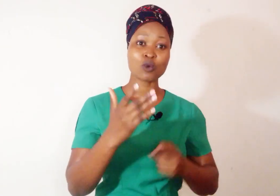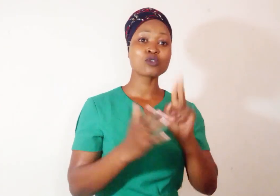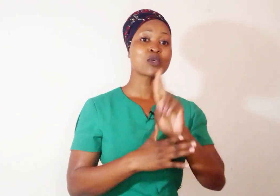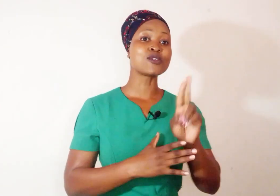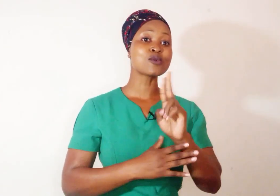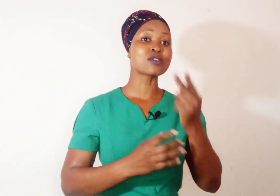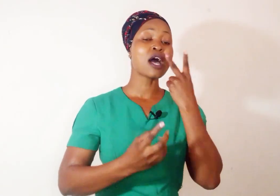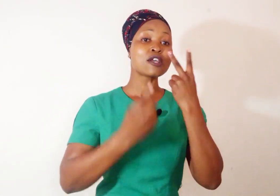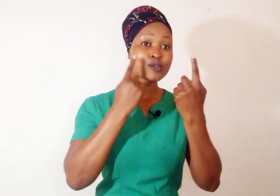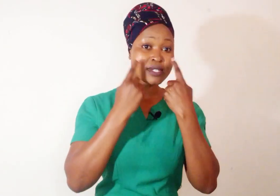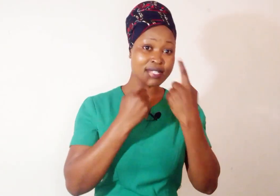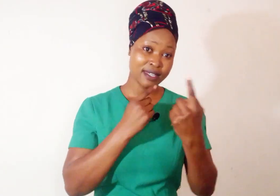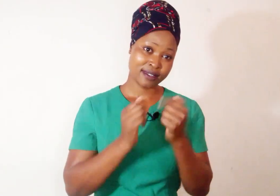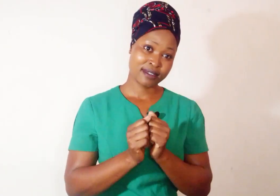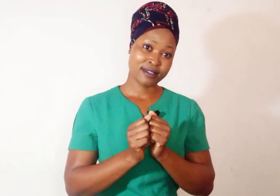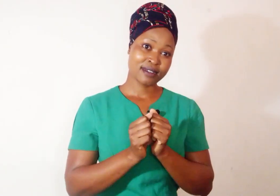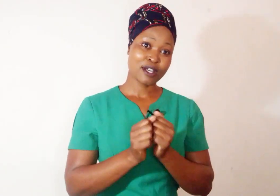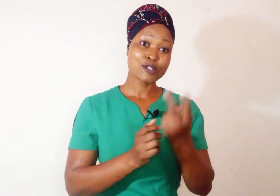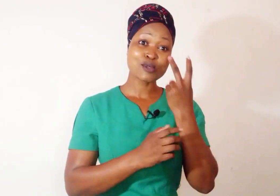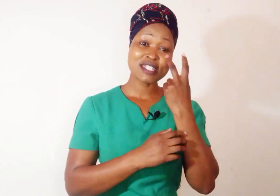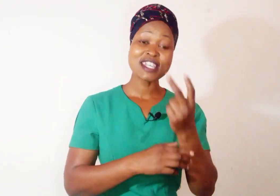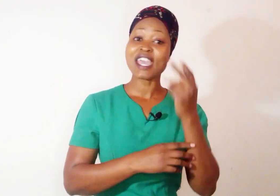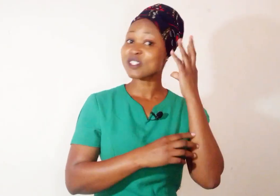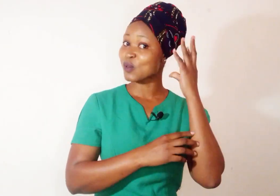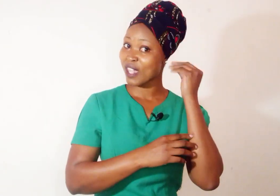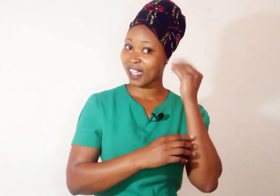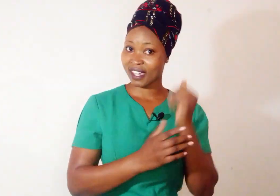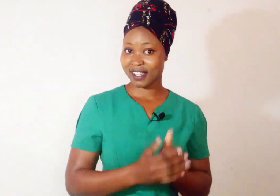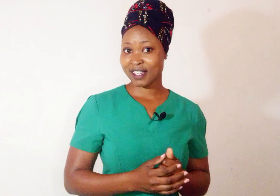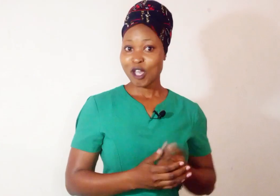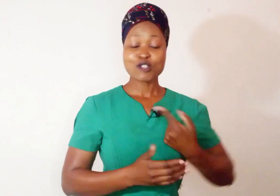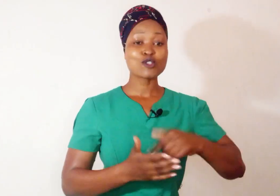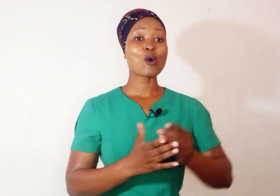we use to see and to hear. So